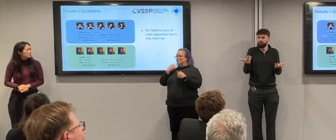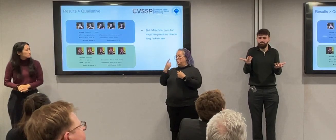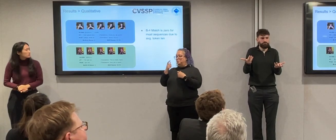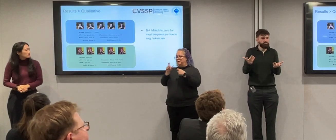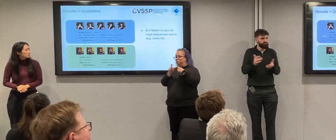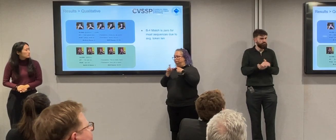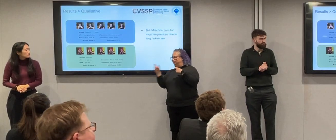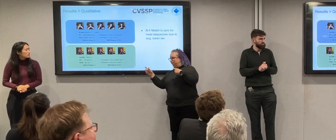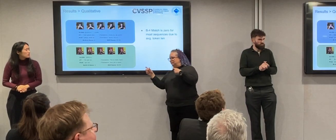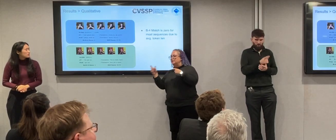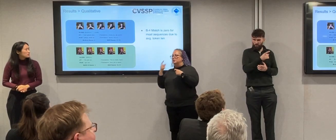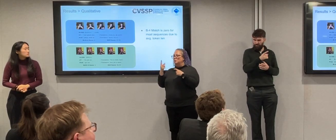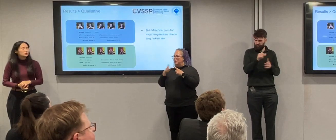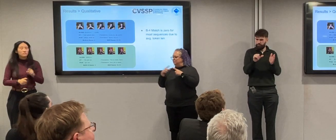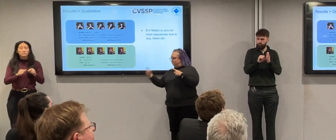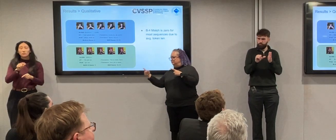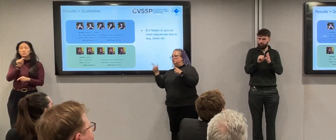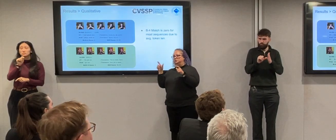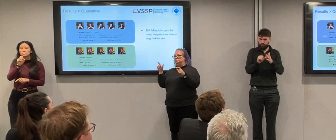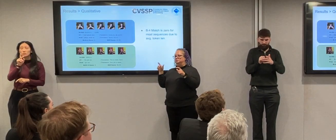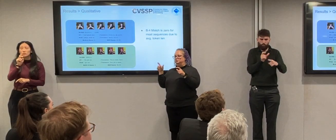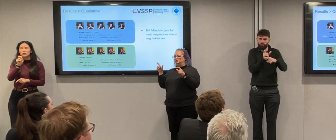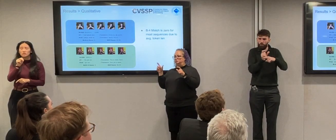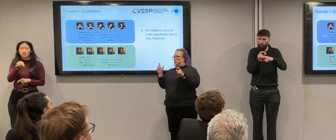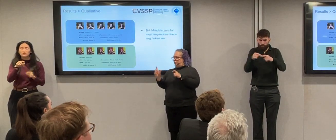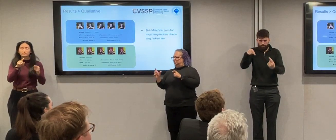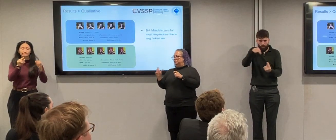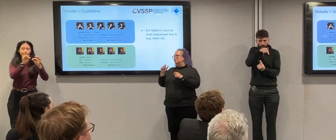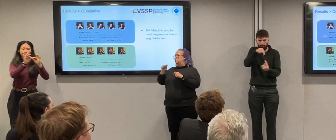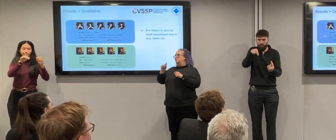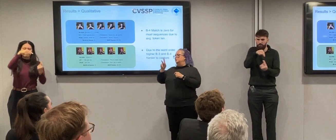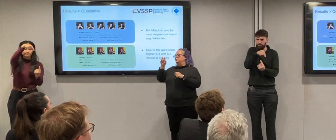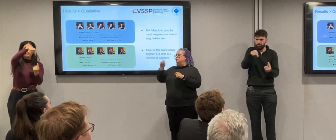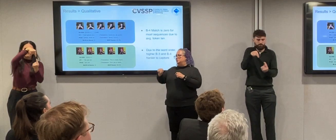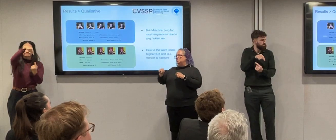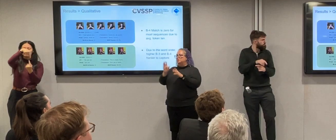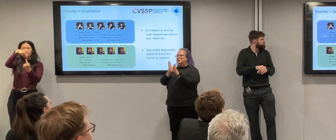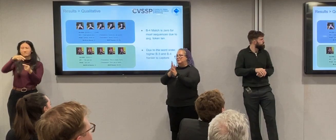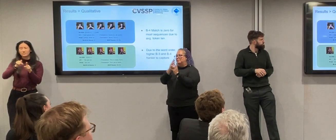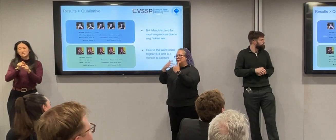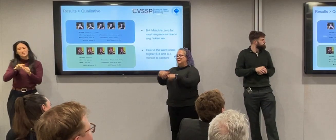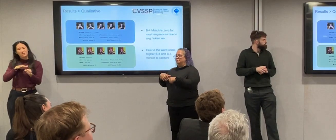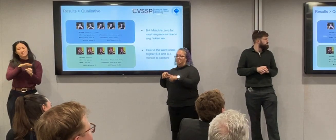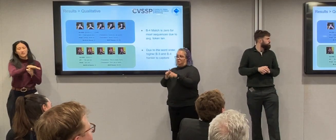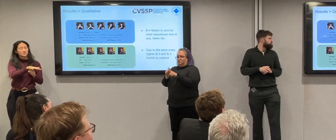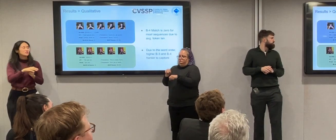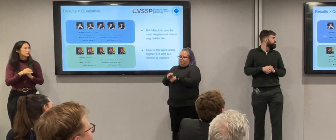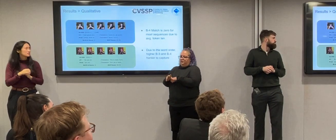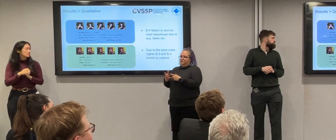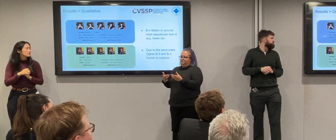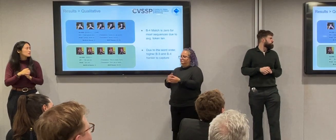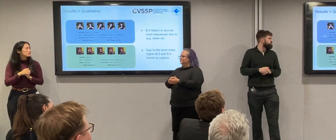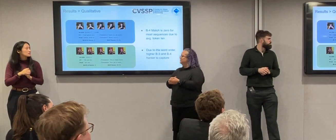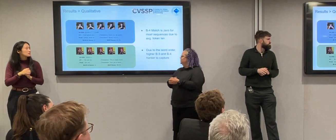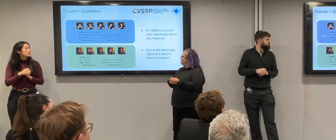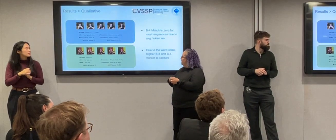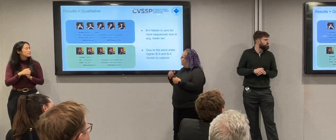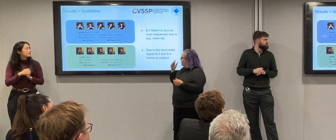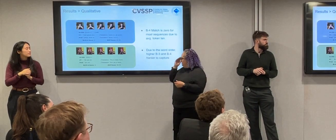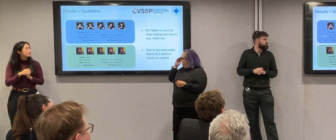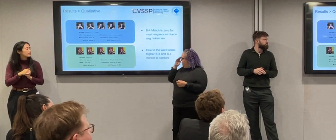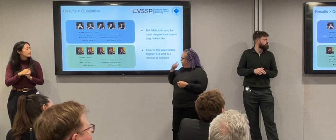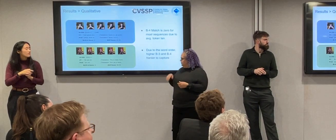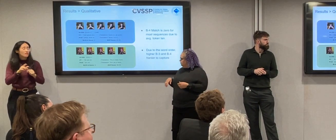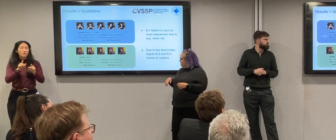4 token alignment would be affected also from this. And we don't